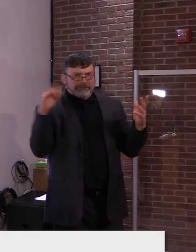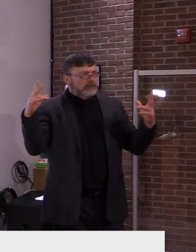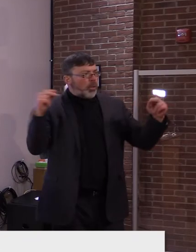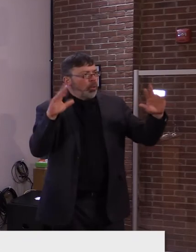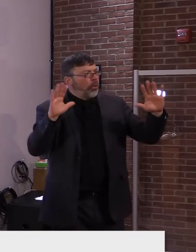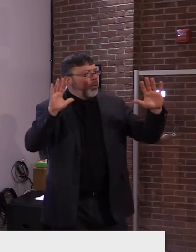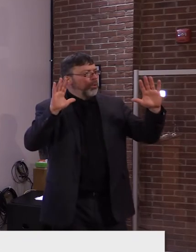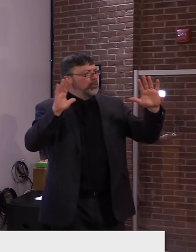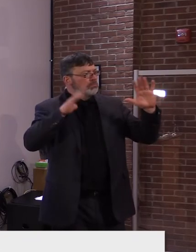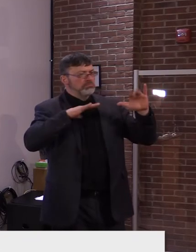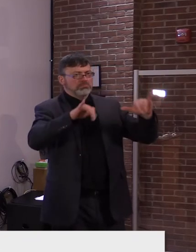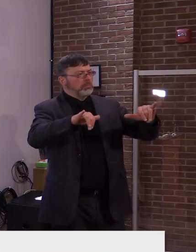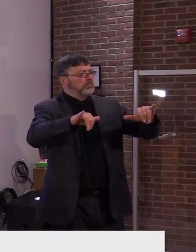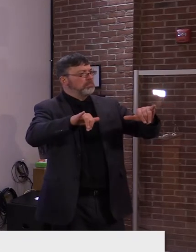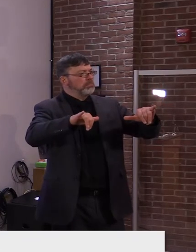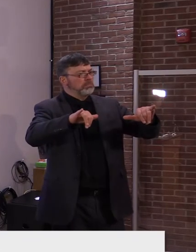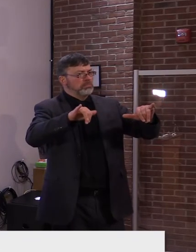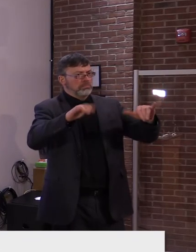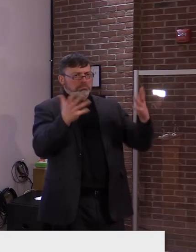move forward.